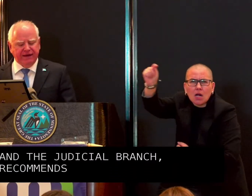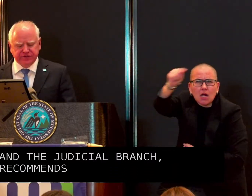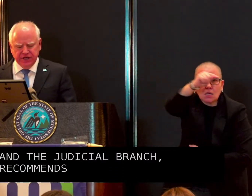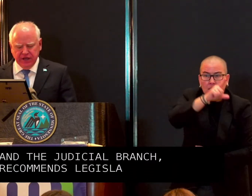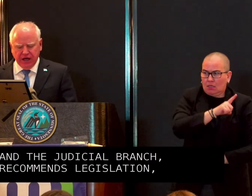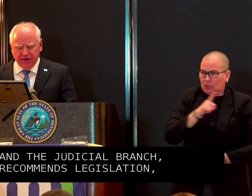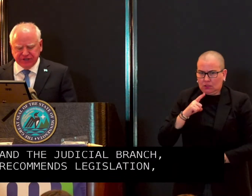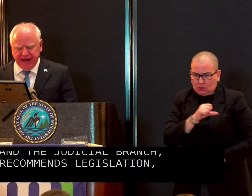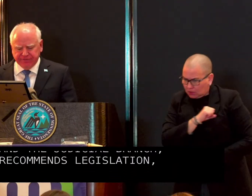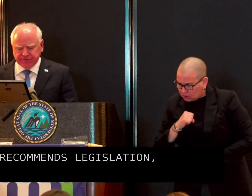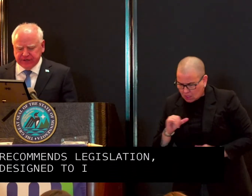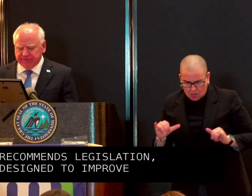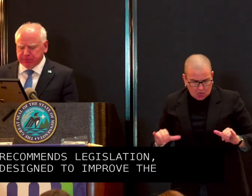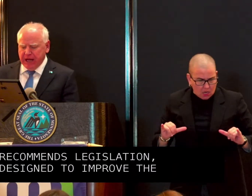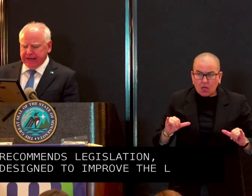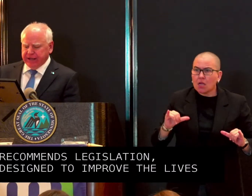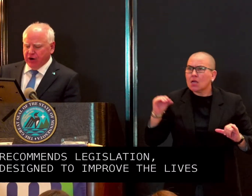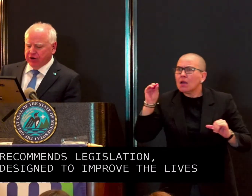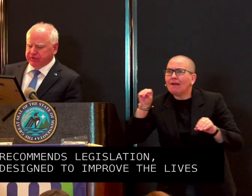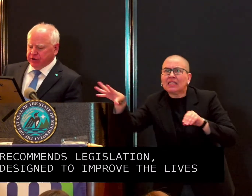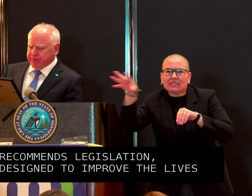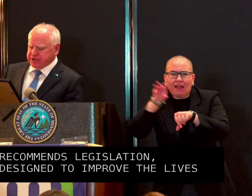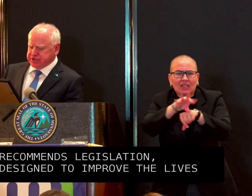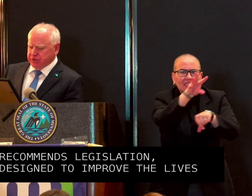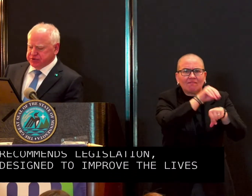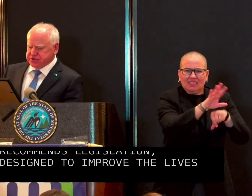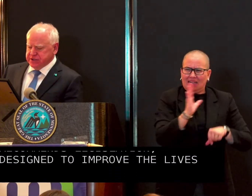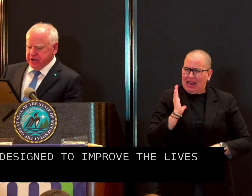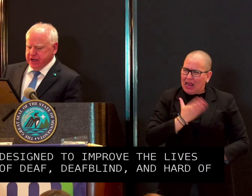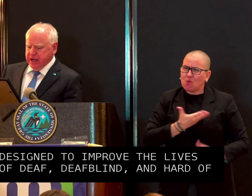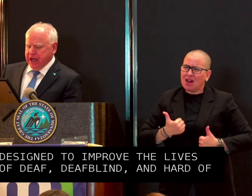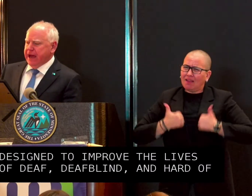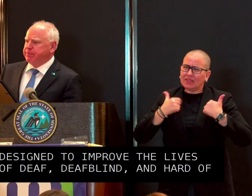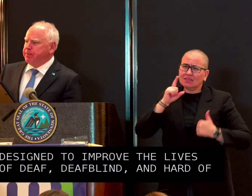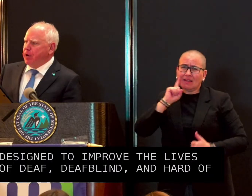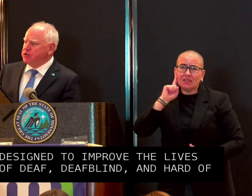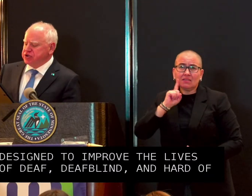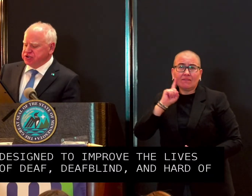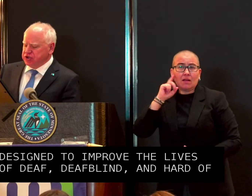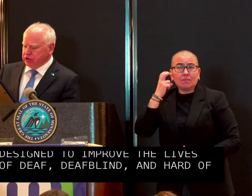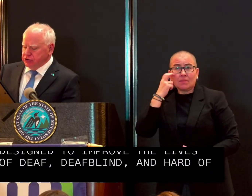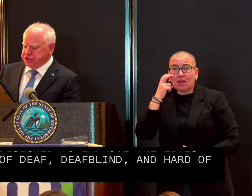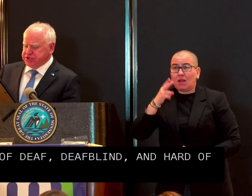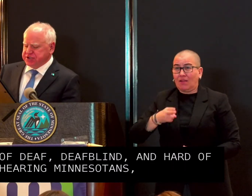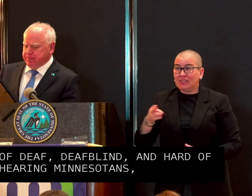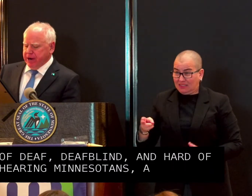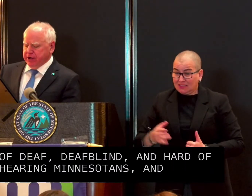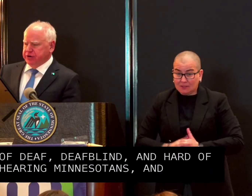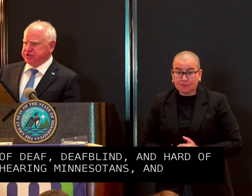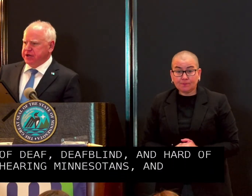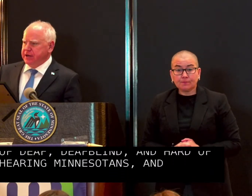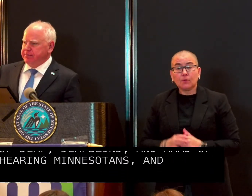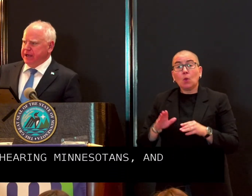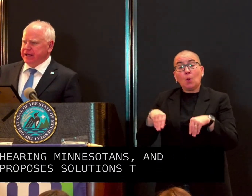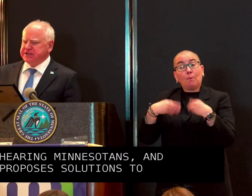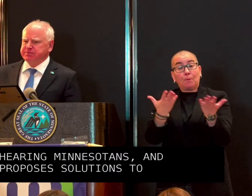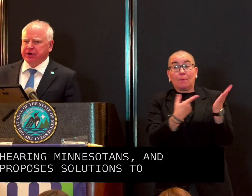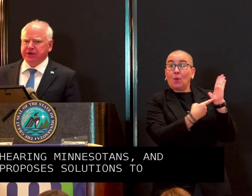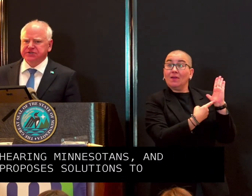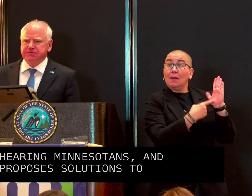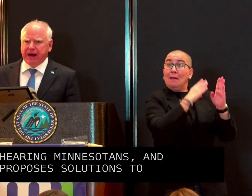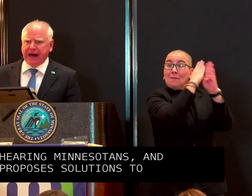the lives of deaf, deafblind, and hard of hearing Minnesotans, and proposes solutions to barriers